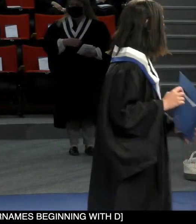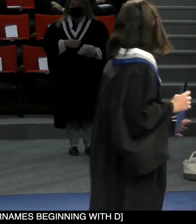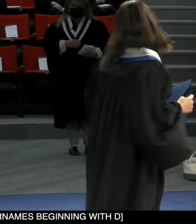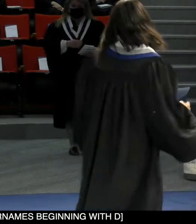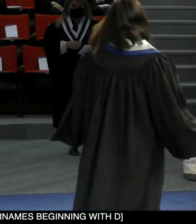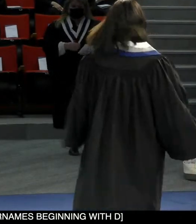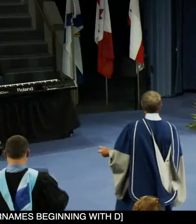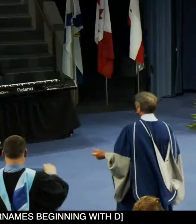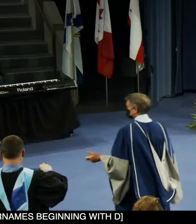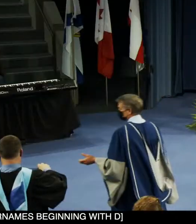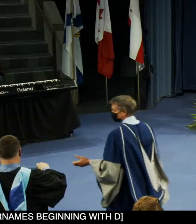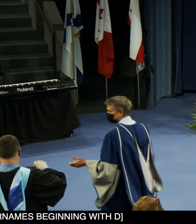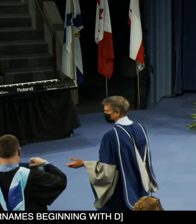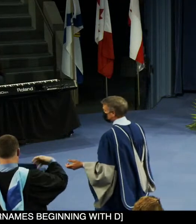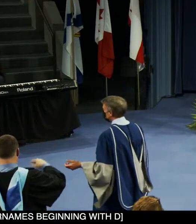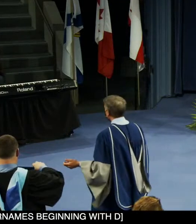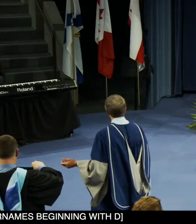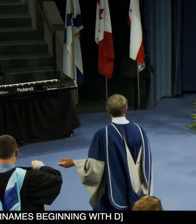Kirsty Gilmore.